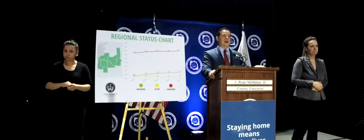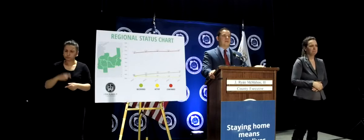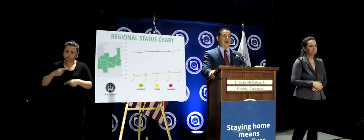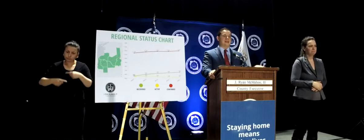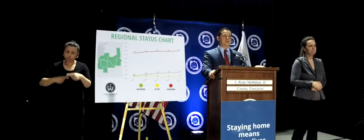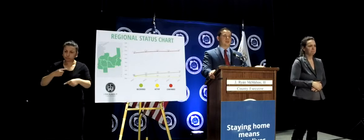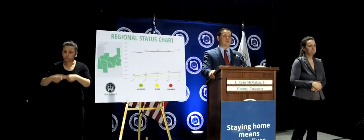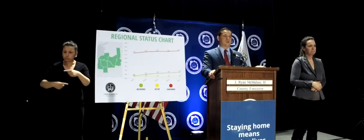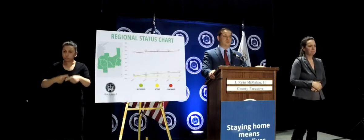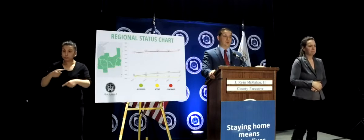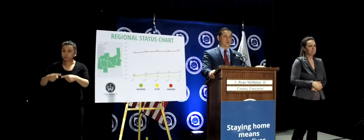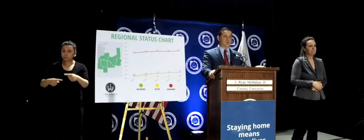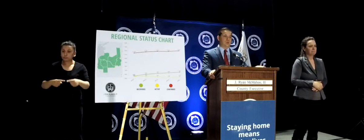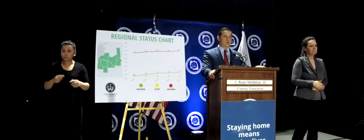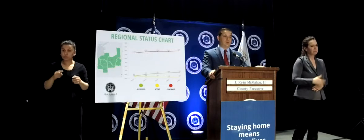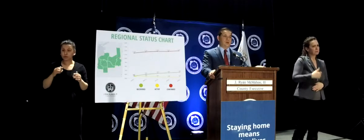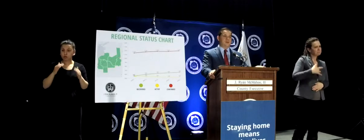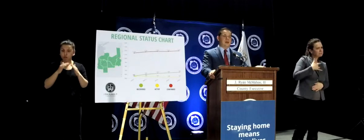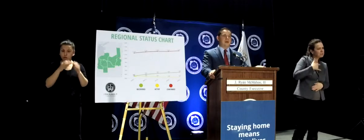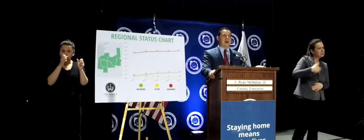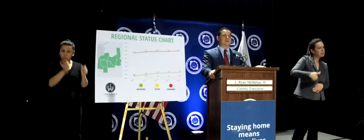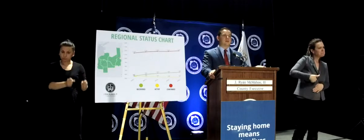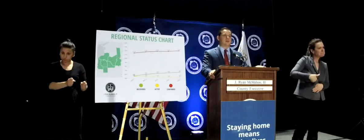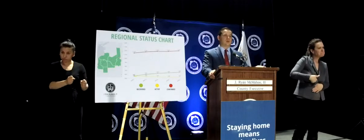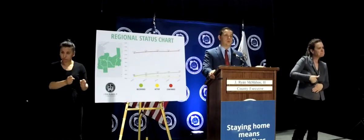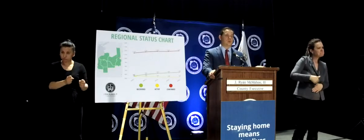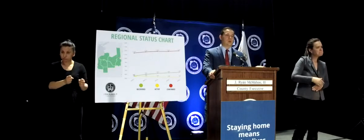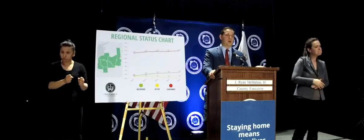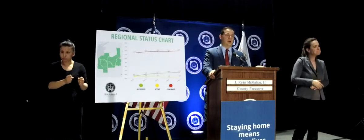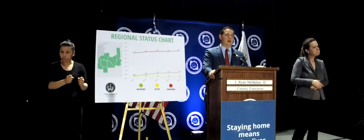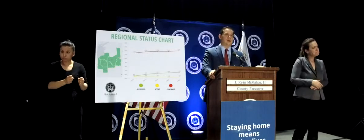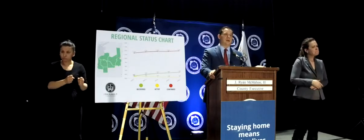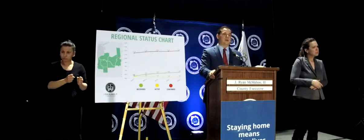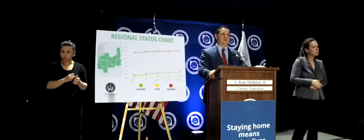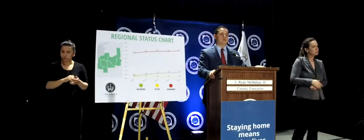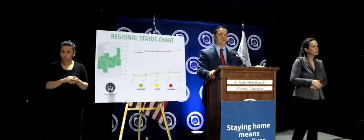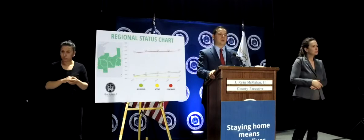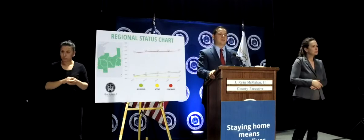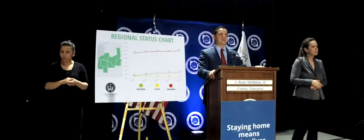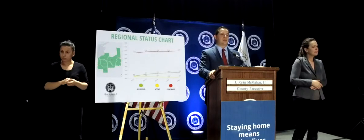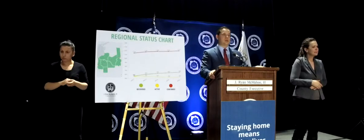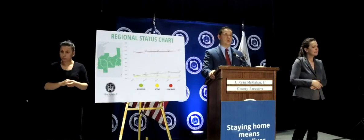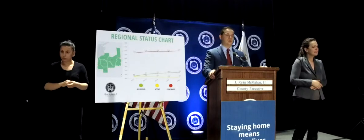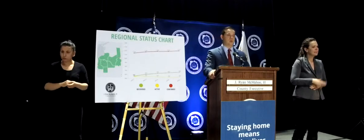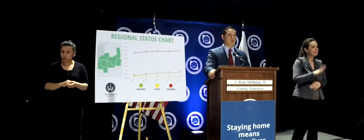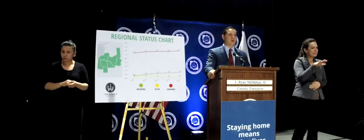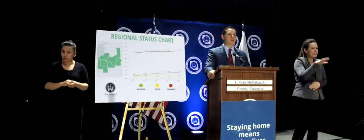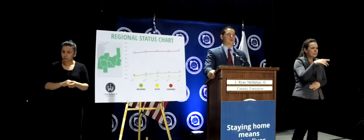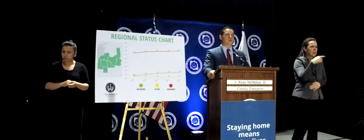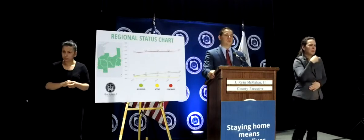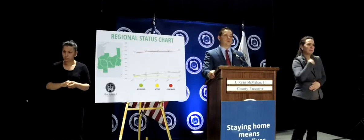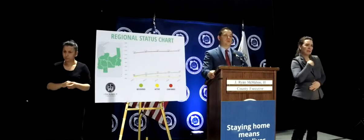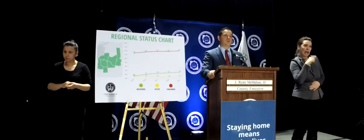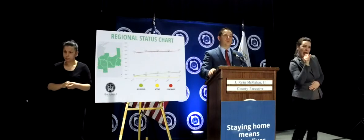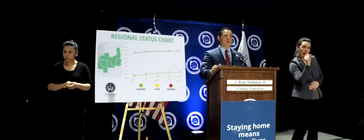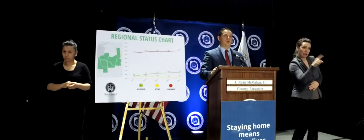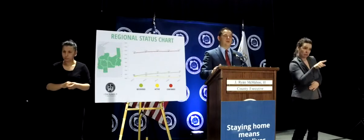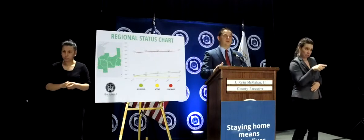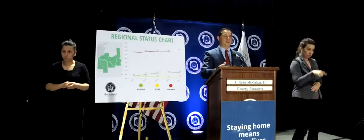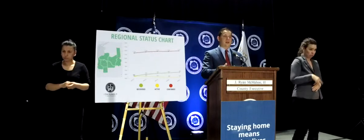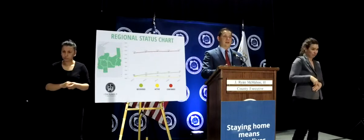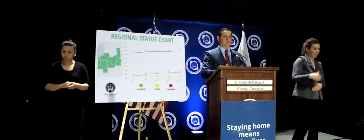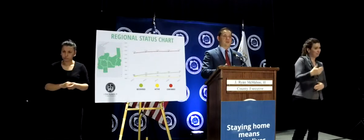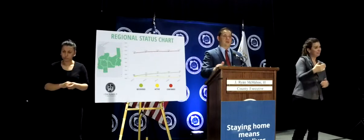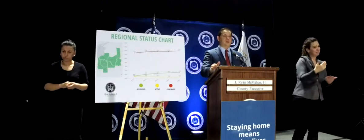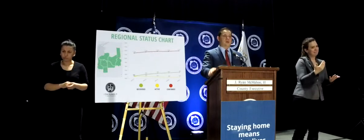But what I am asking you to do is I'm asking you to continue to do more